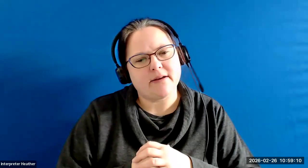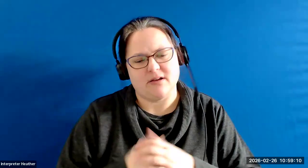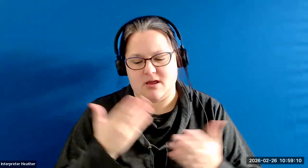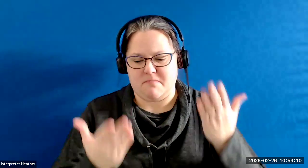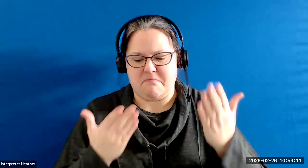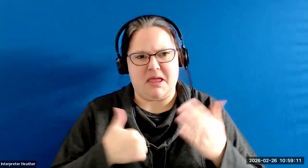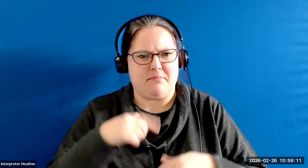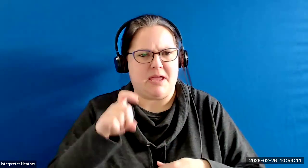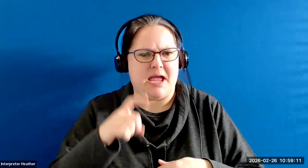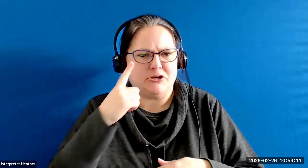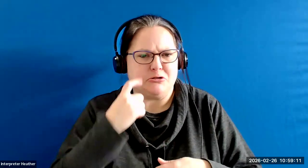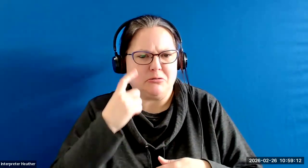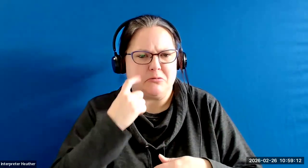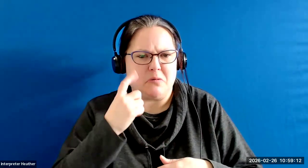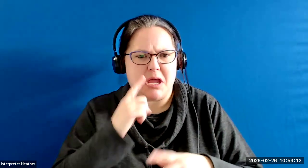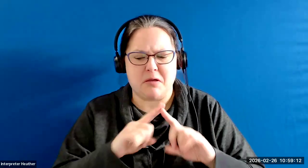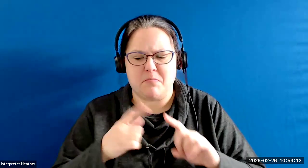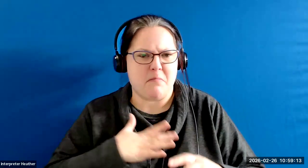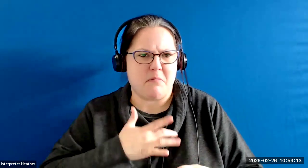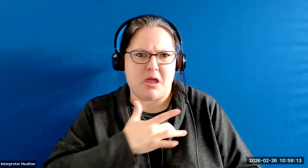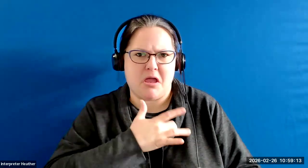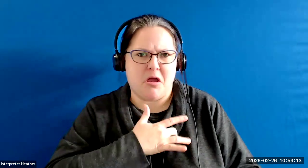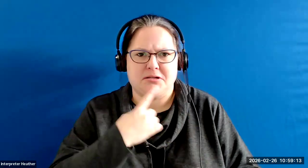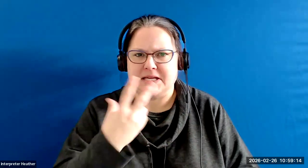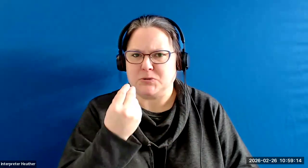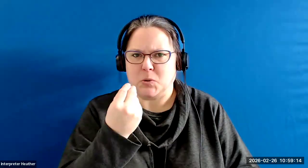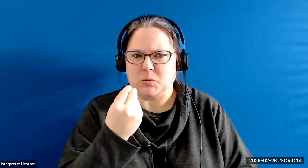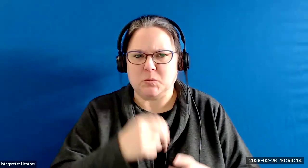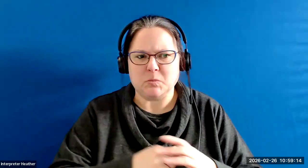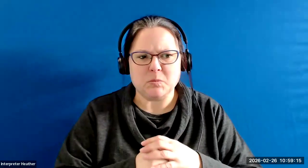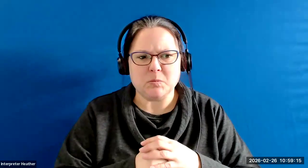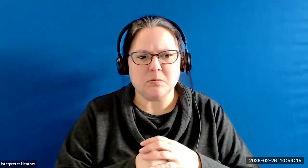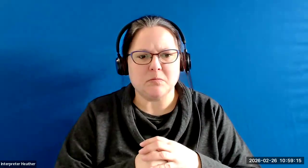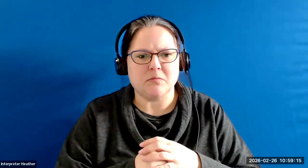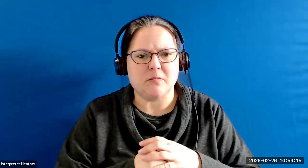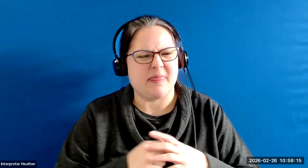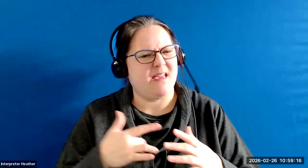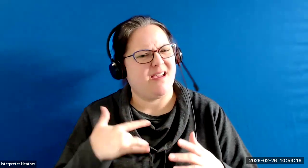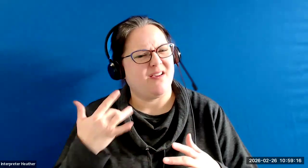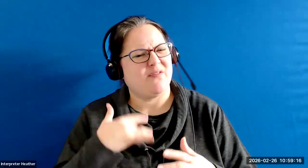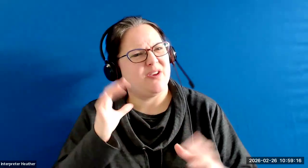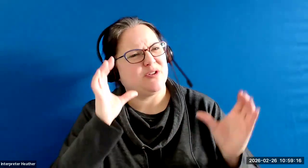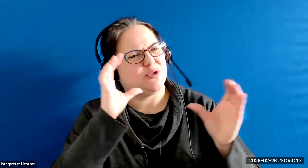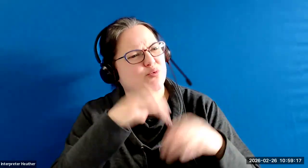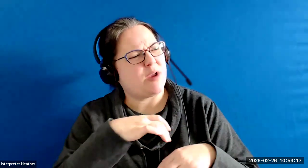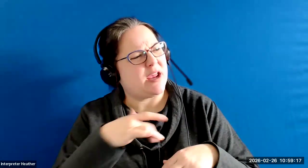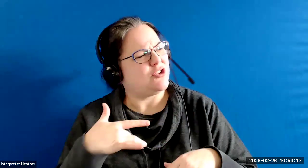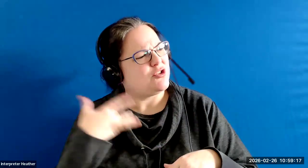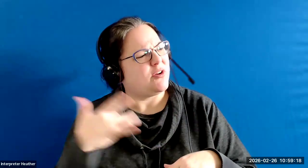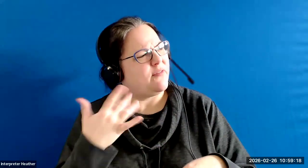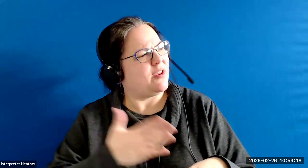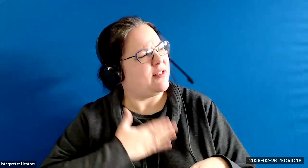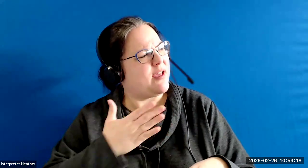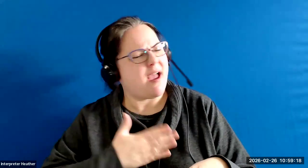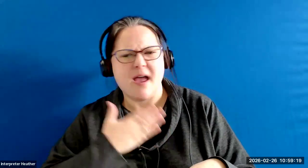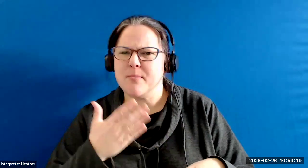crying, but my heart just won't obey. It feels strange to be happy as I lie